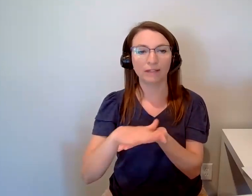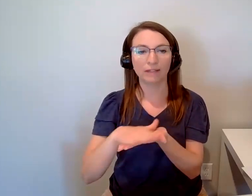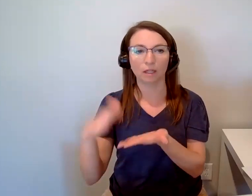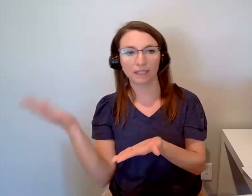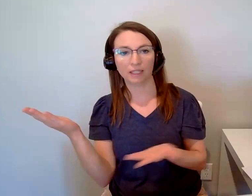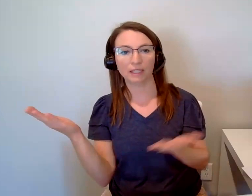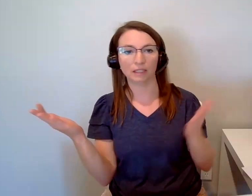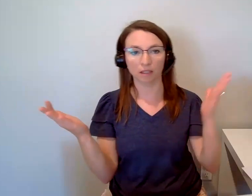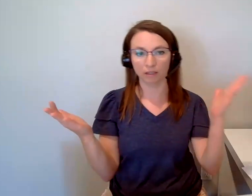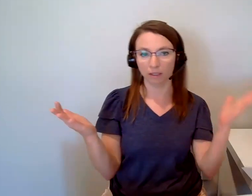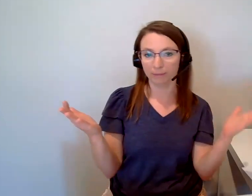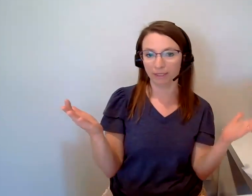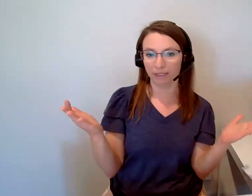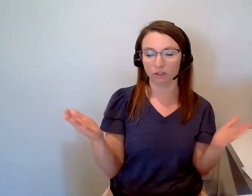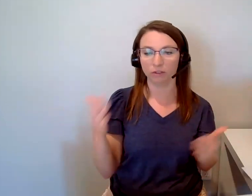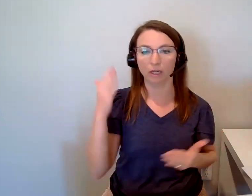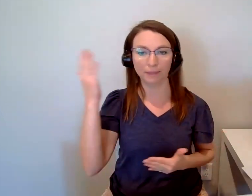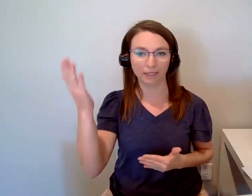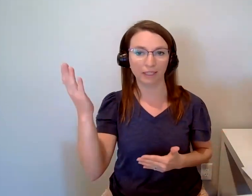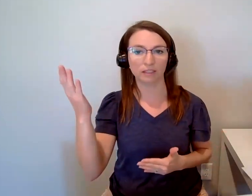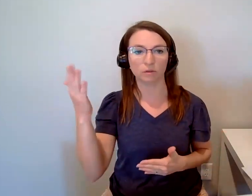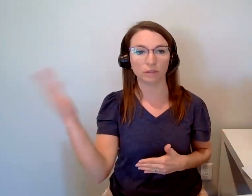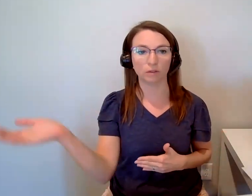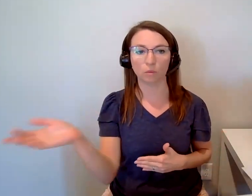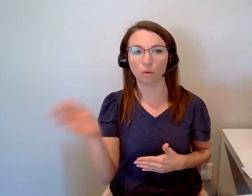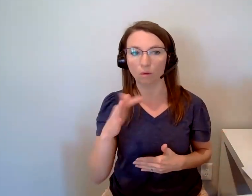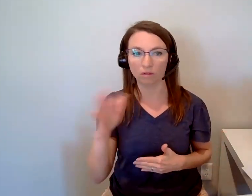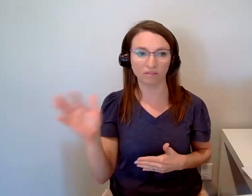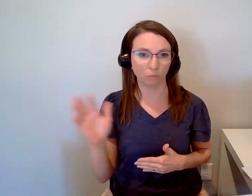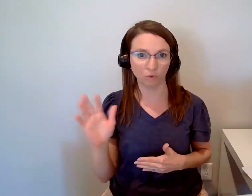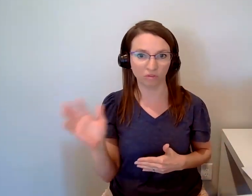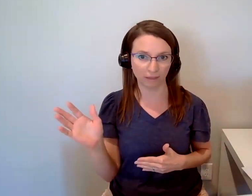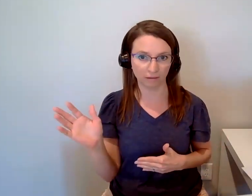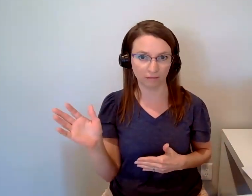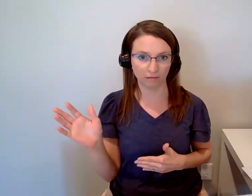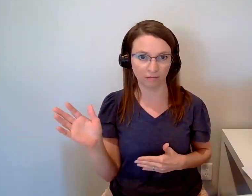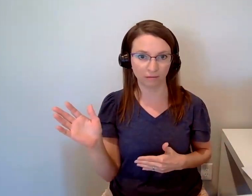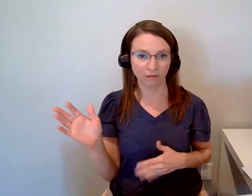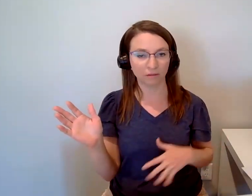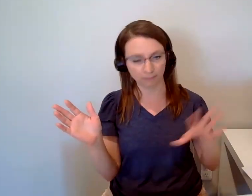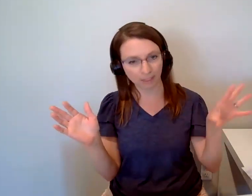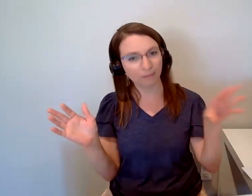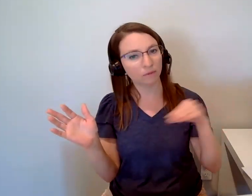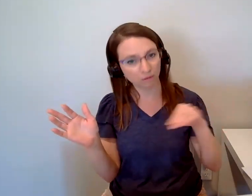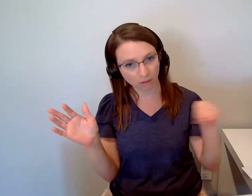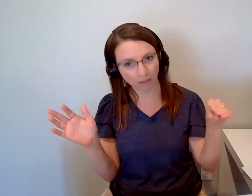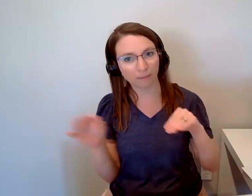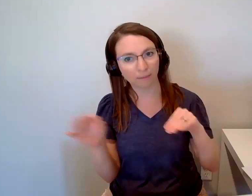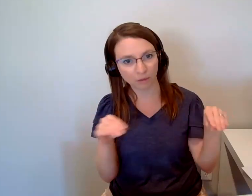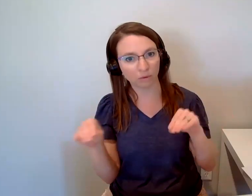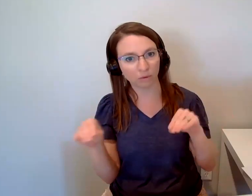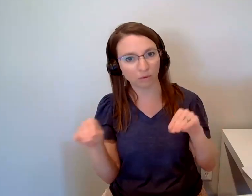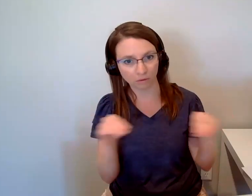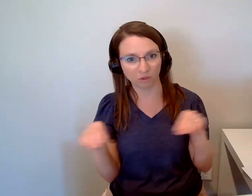a dominant hand and a non-dominant hand. Your dominant hand is going to do all of the movement. Sometimes your non-dominant will do a